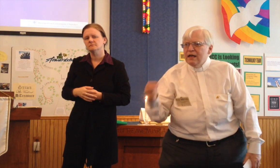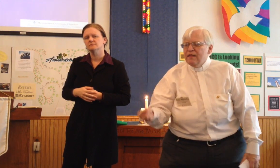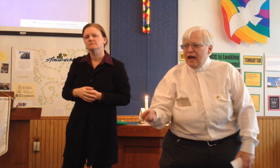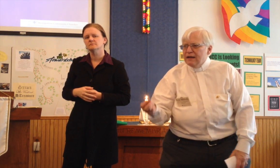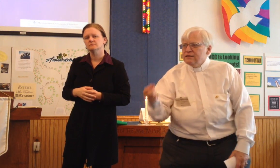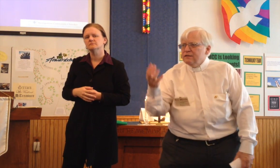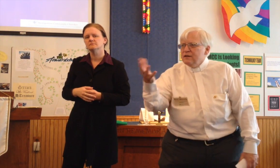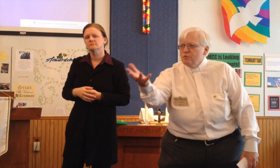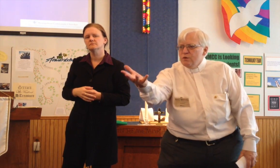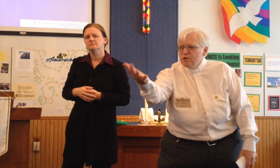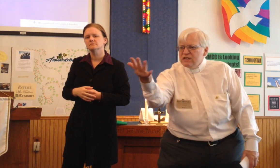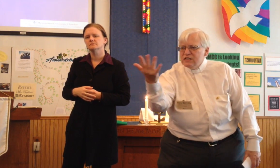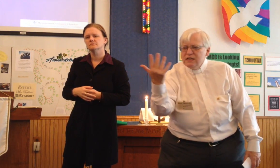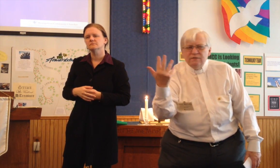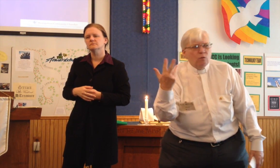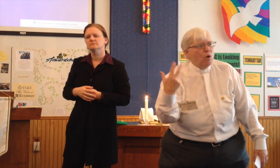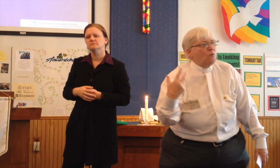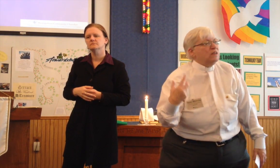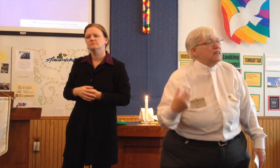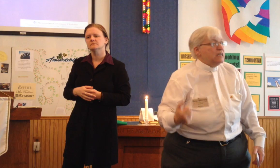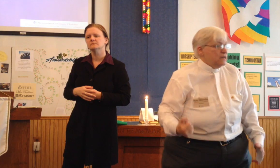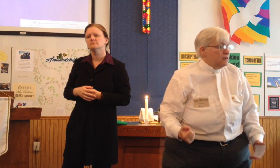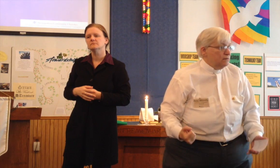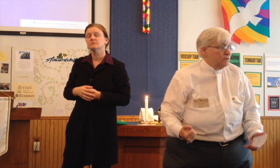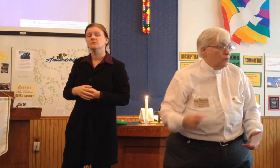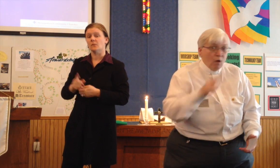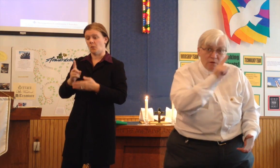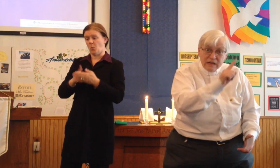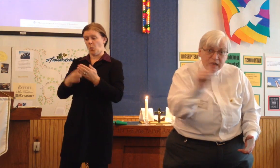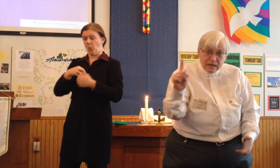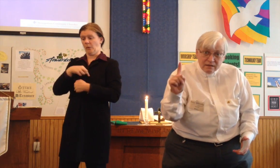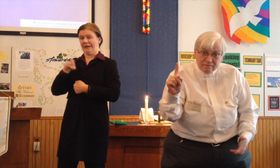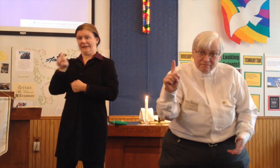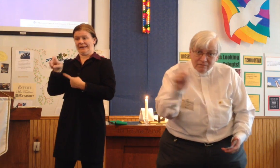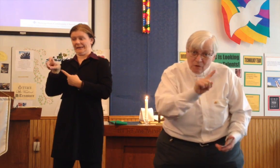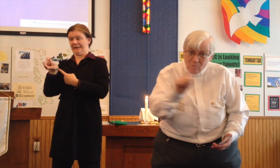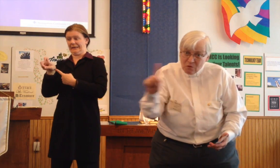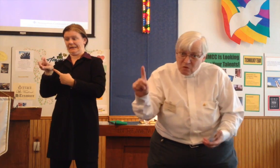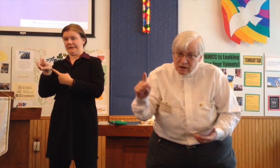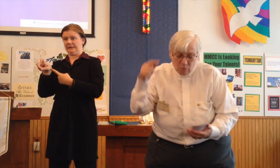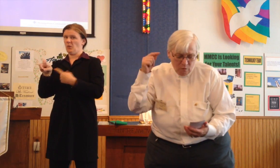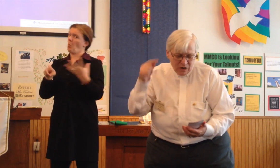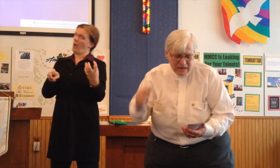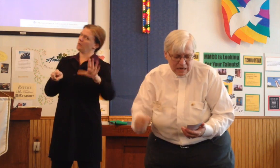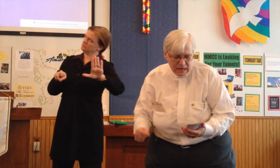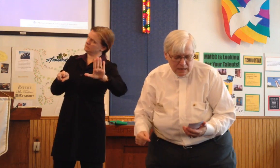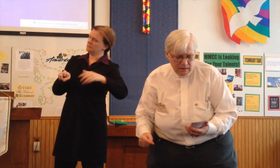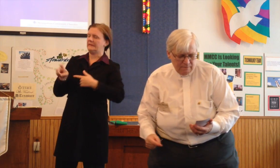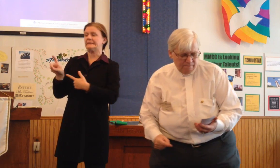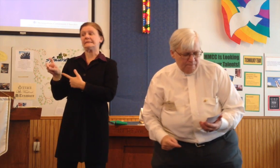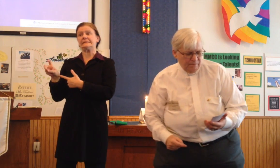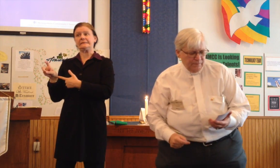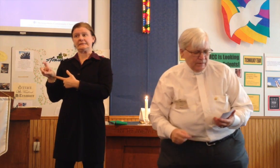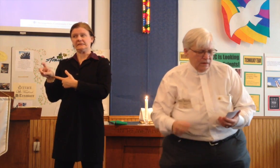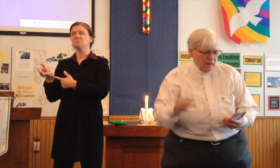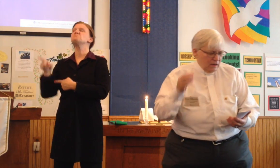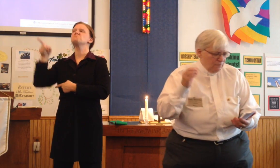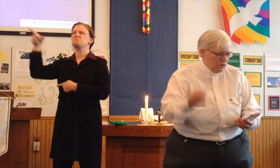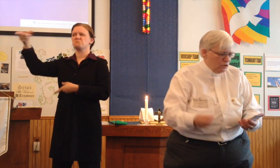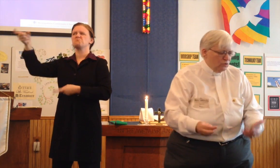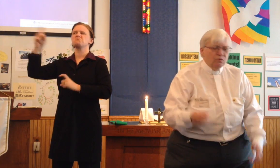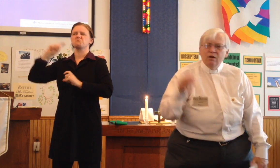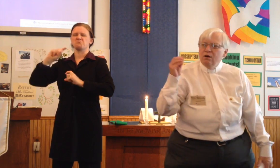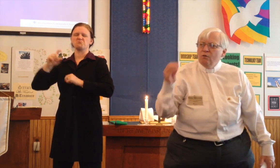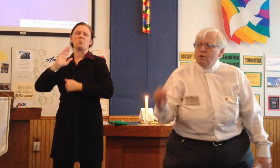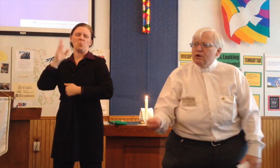find that we receive what we need. What we need, not what we want, what we need if